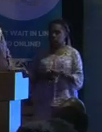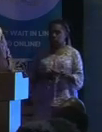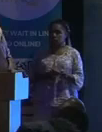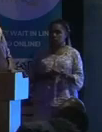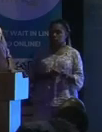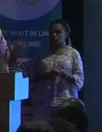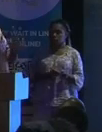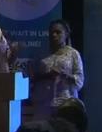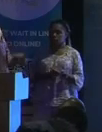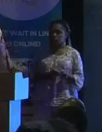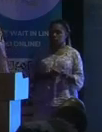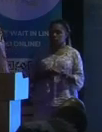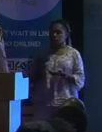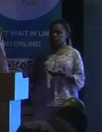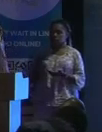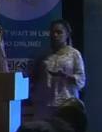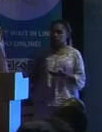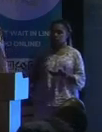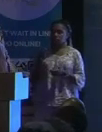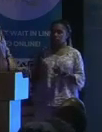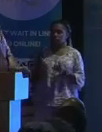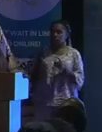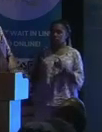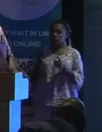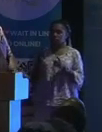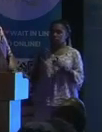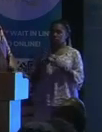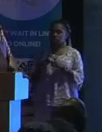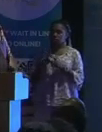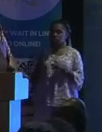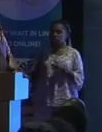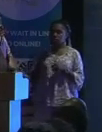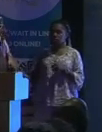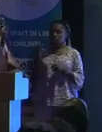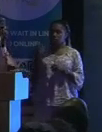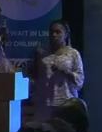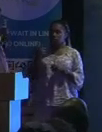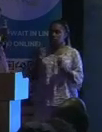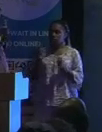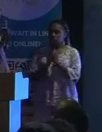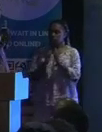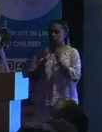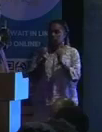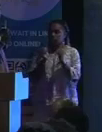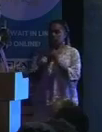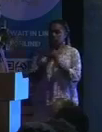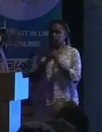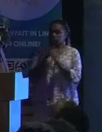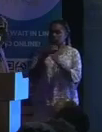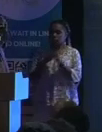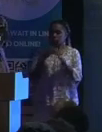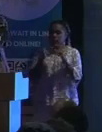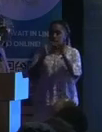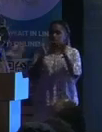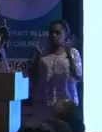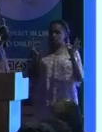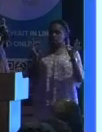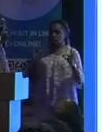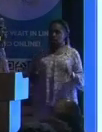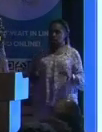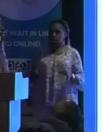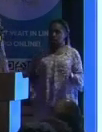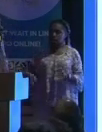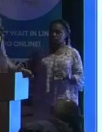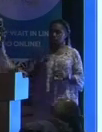to December on one single paper. And we refer to that as the S1 form. For any